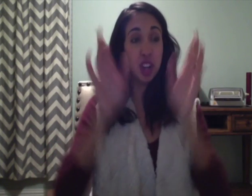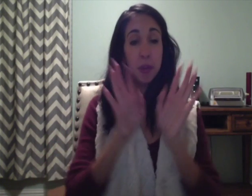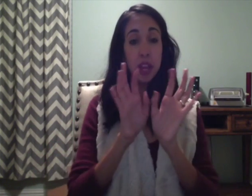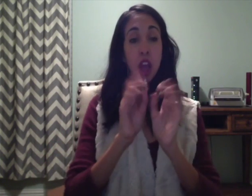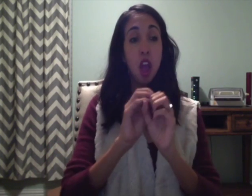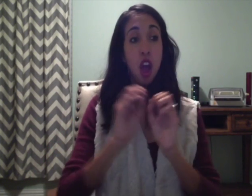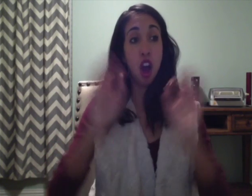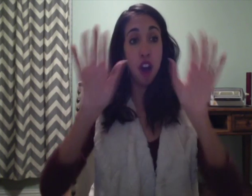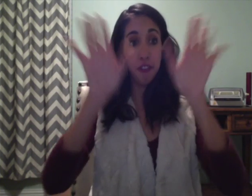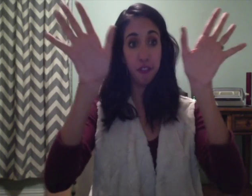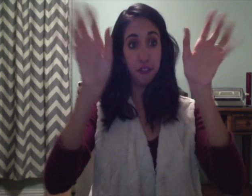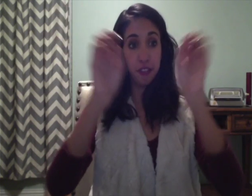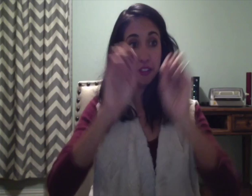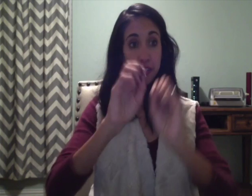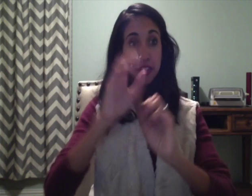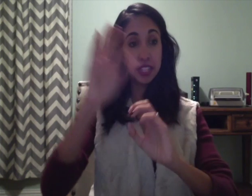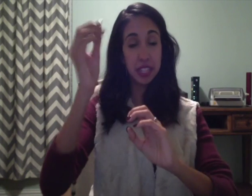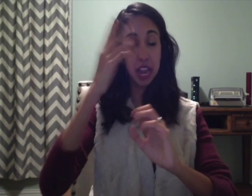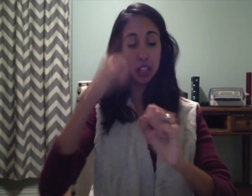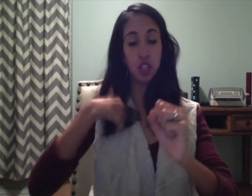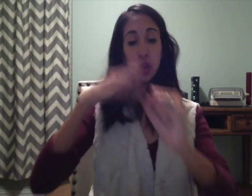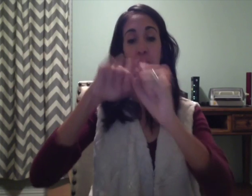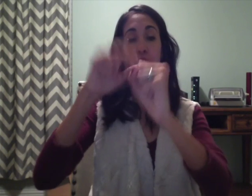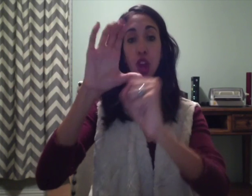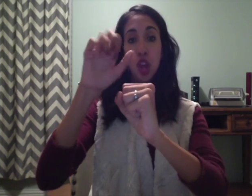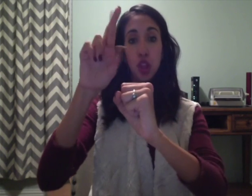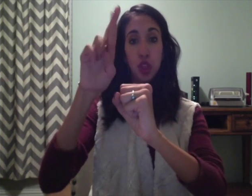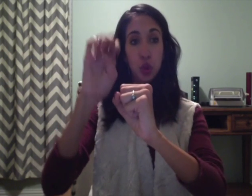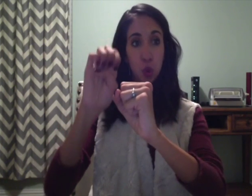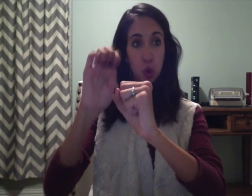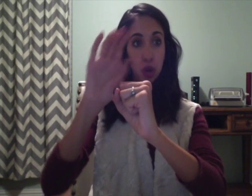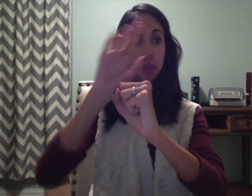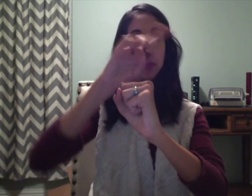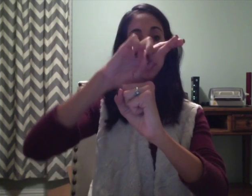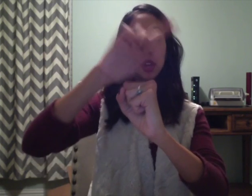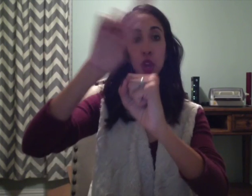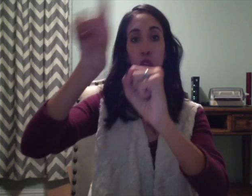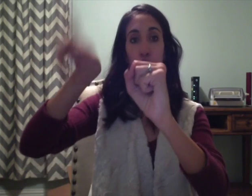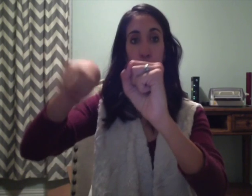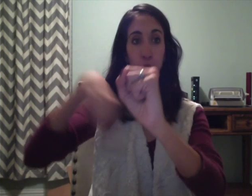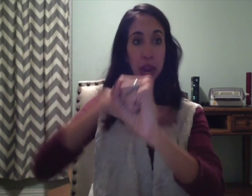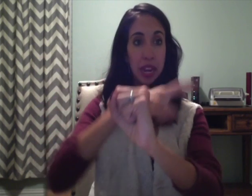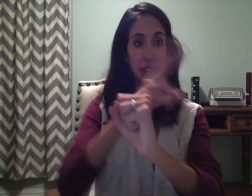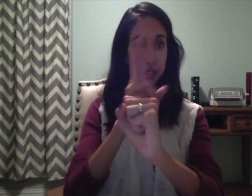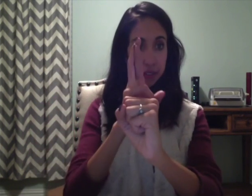coming off the sun. So you have the core, the radiative,